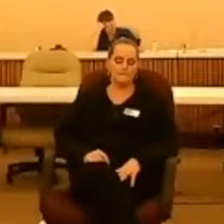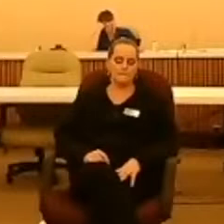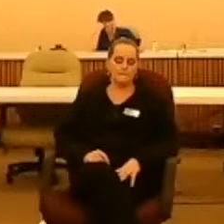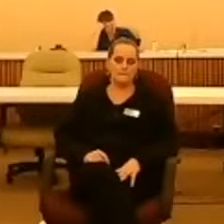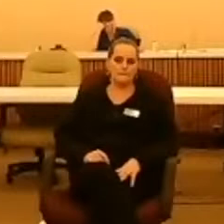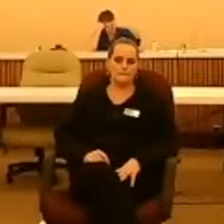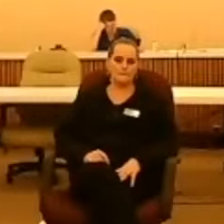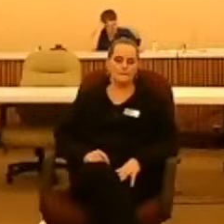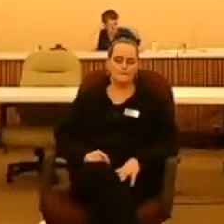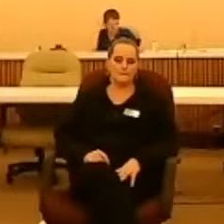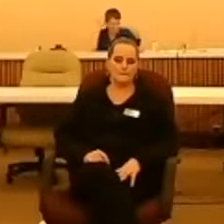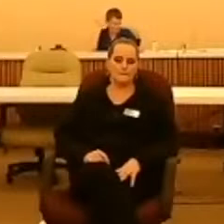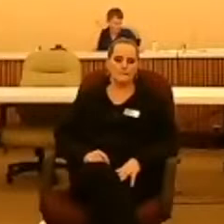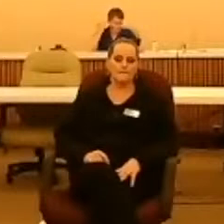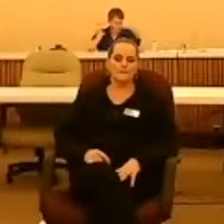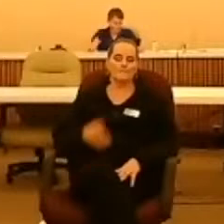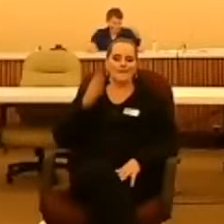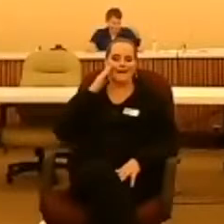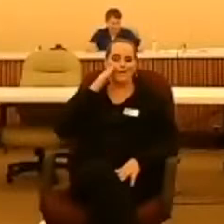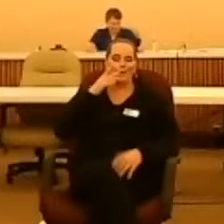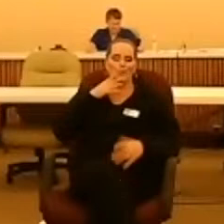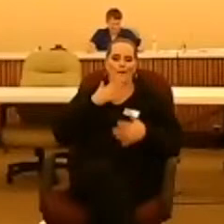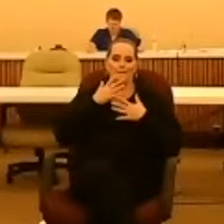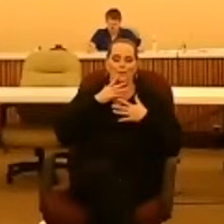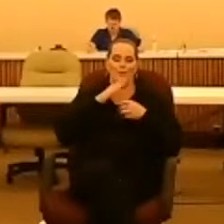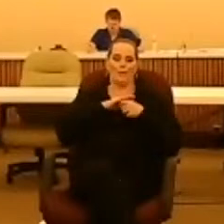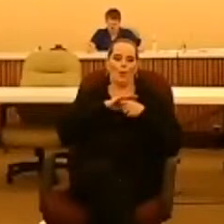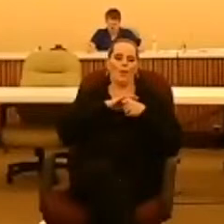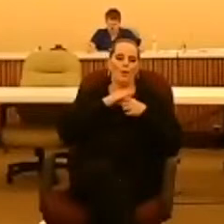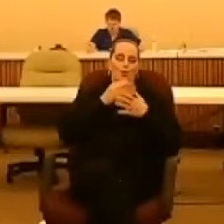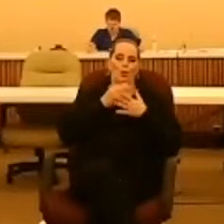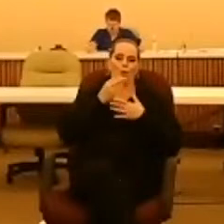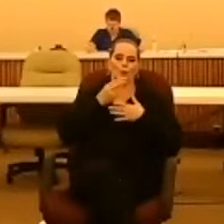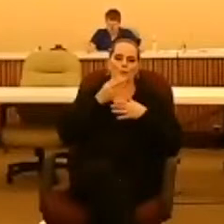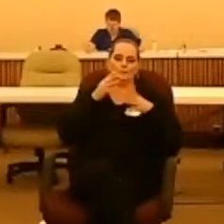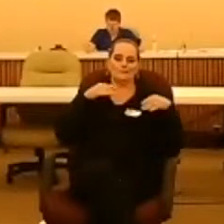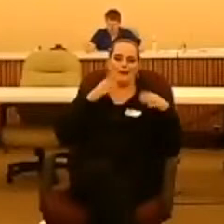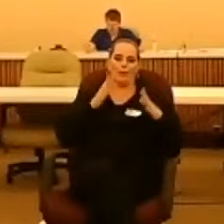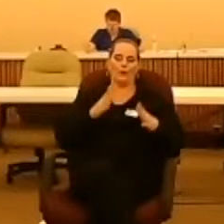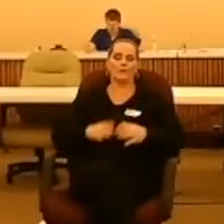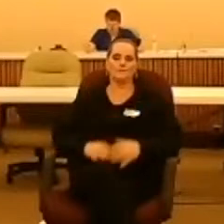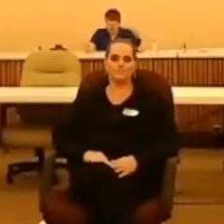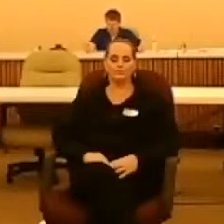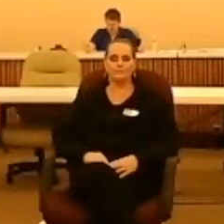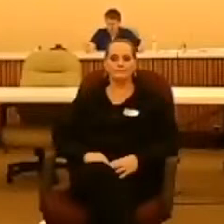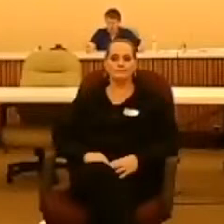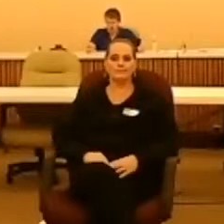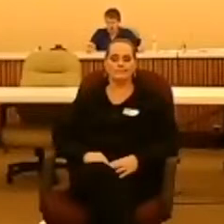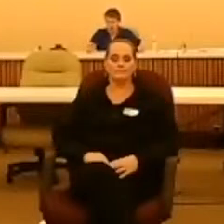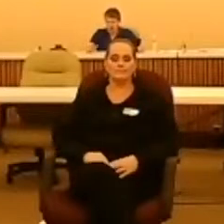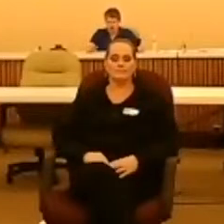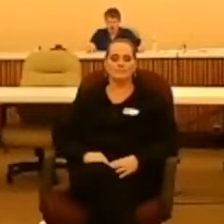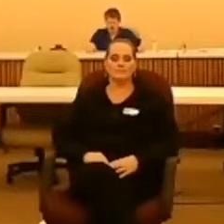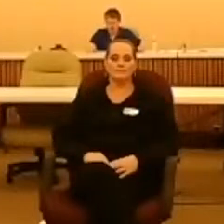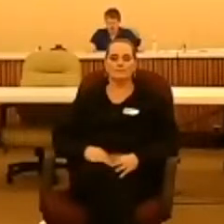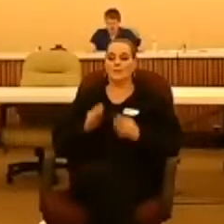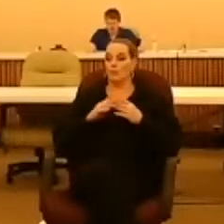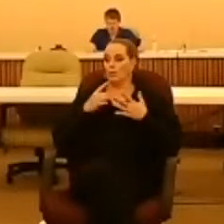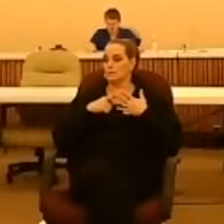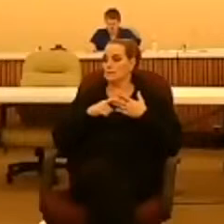it's a local buyer. Yep. It- A local seller, I guess. Local seller. Yep. Any further